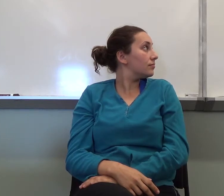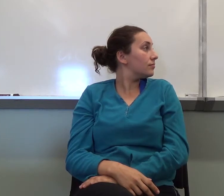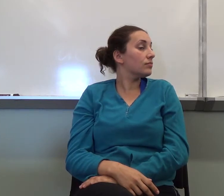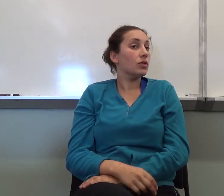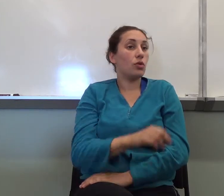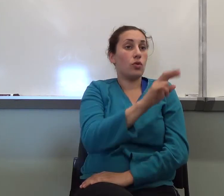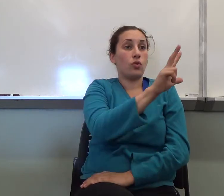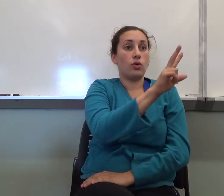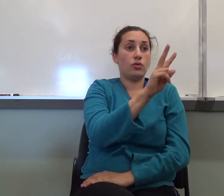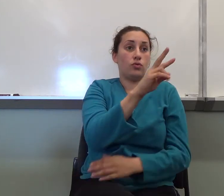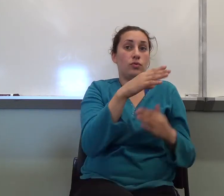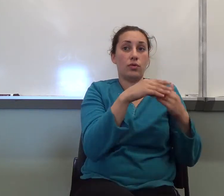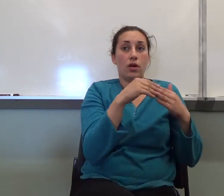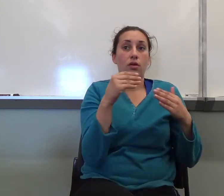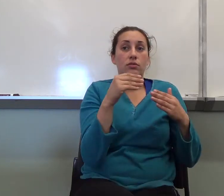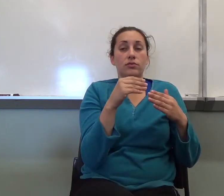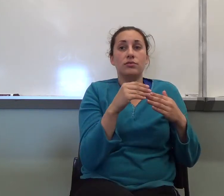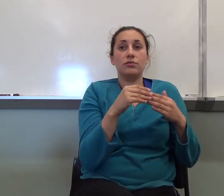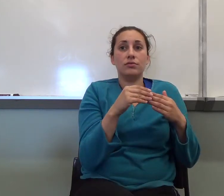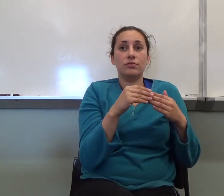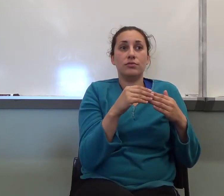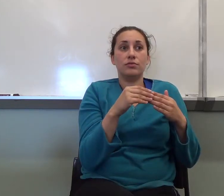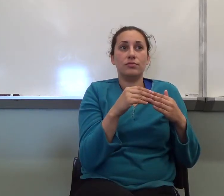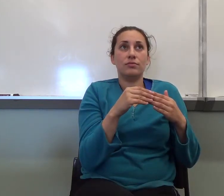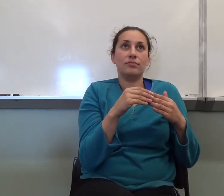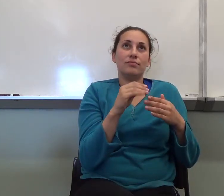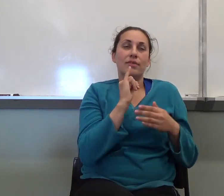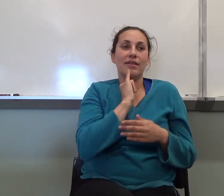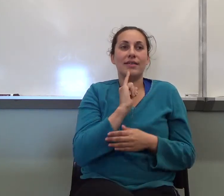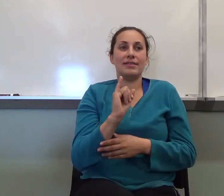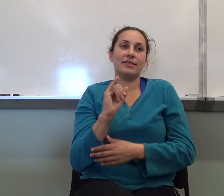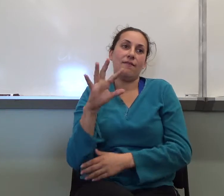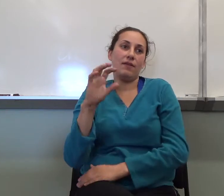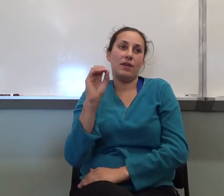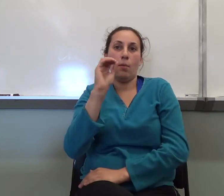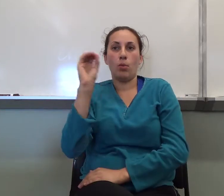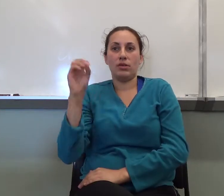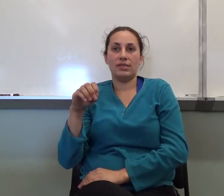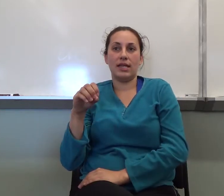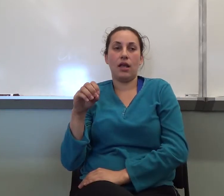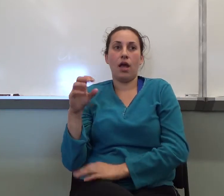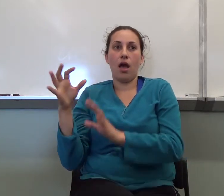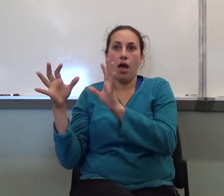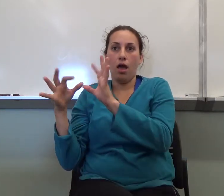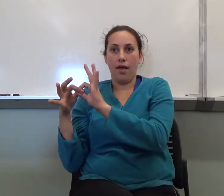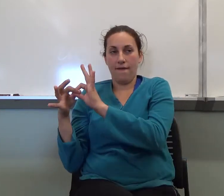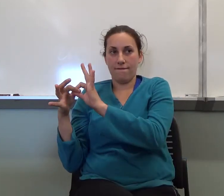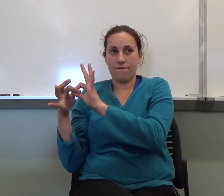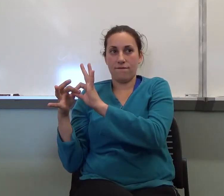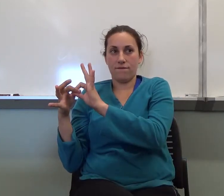$32 is 50% of $64.